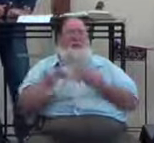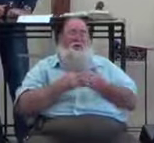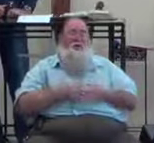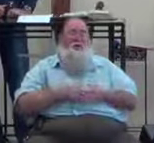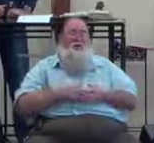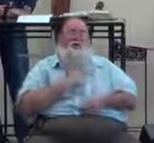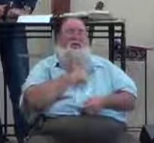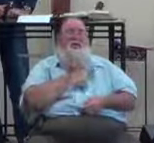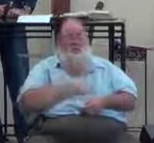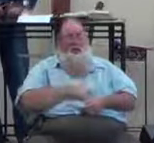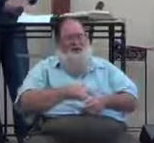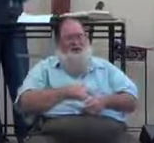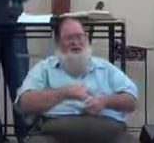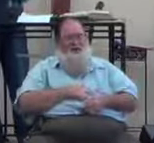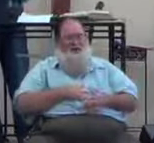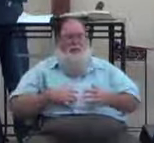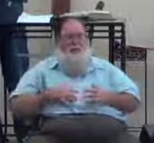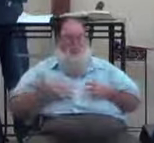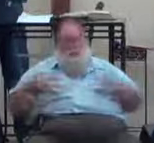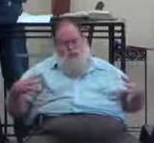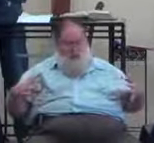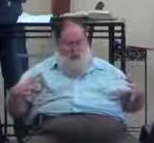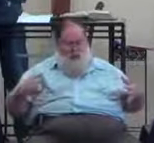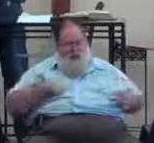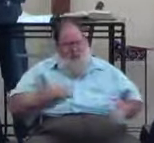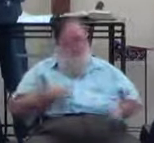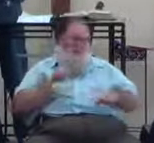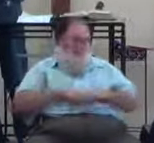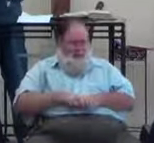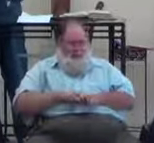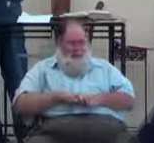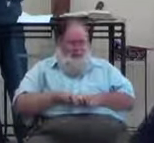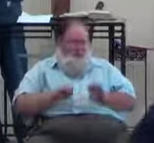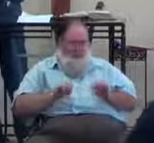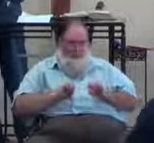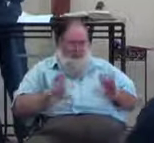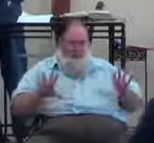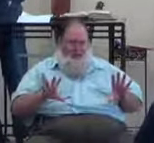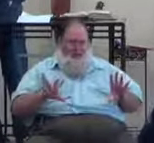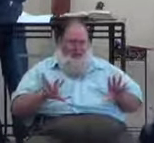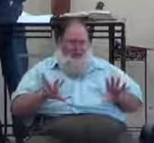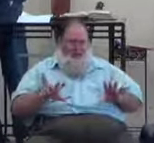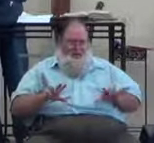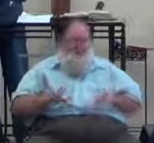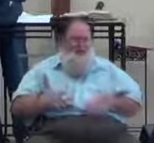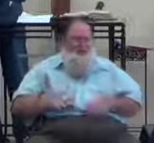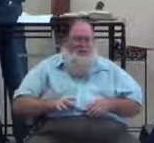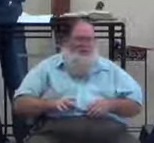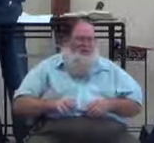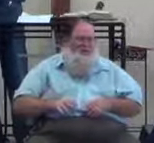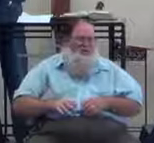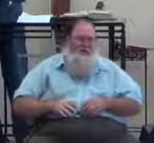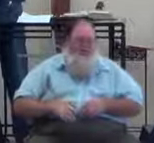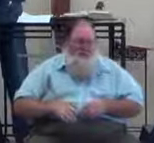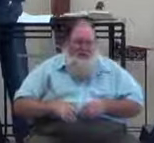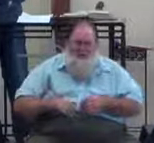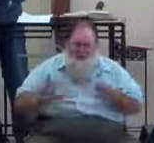lazy and fat. We were sitting here on our dust, expecting the government to come and take care of us.